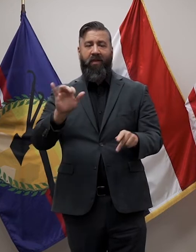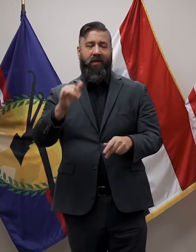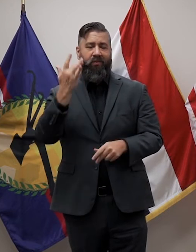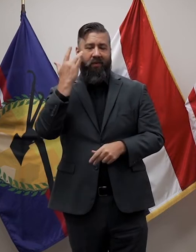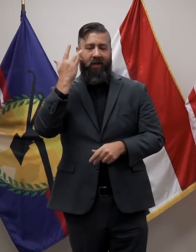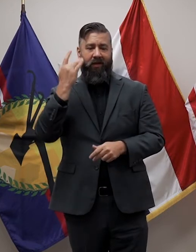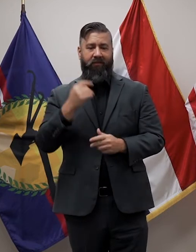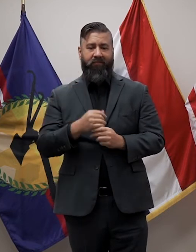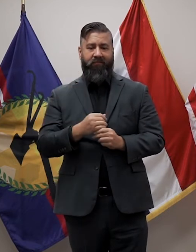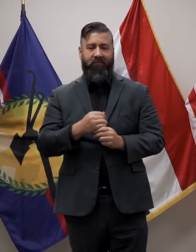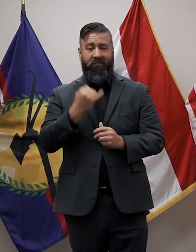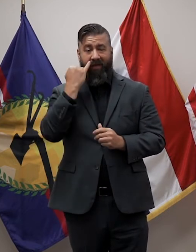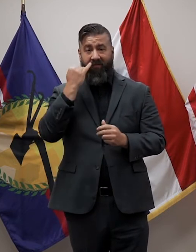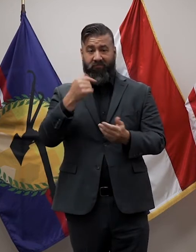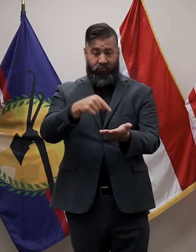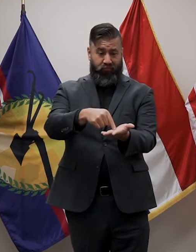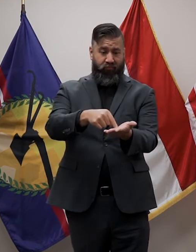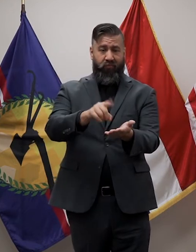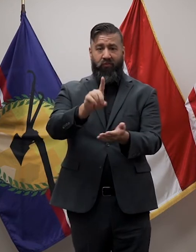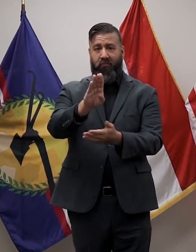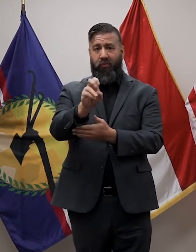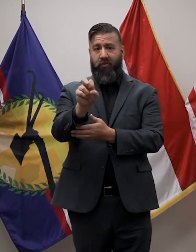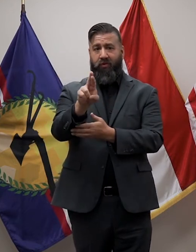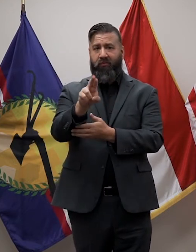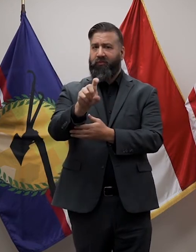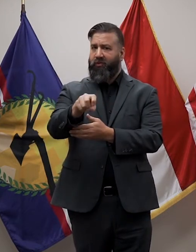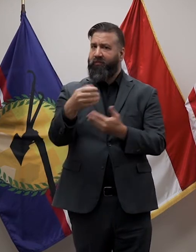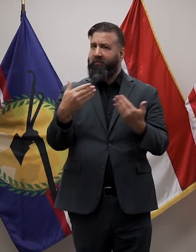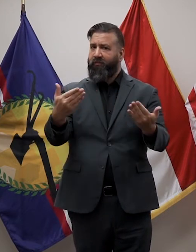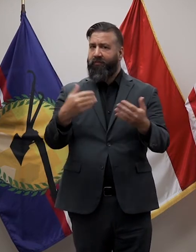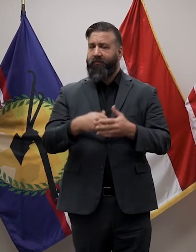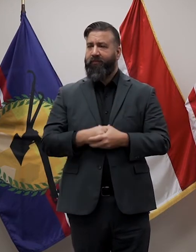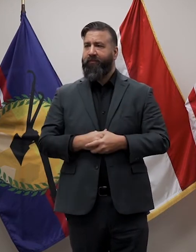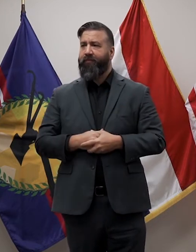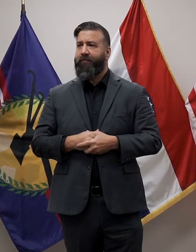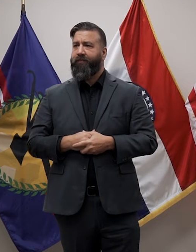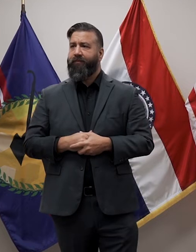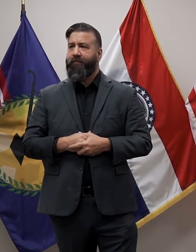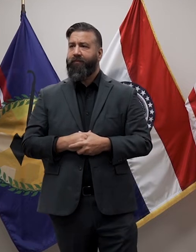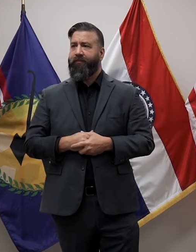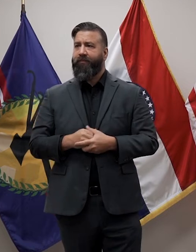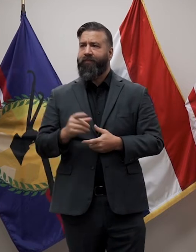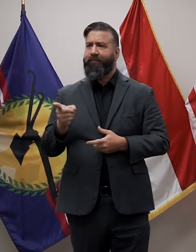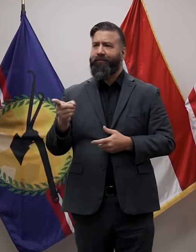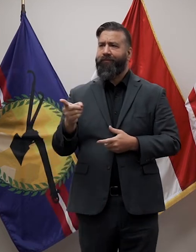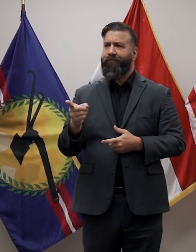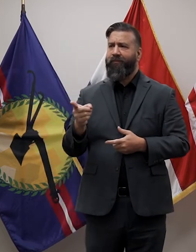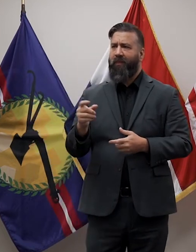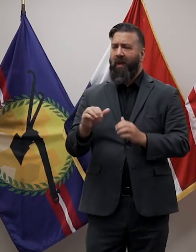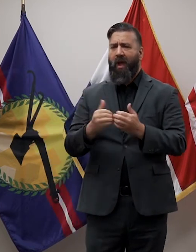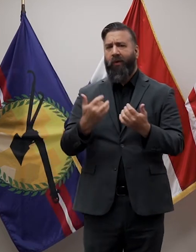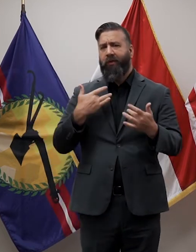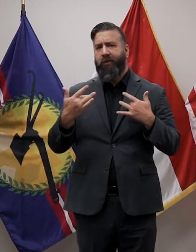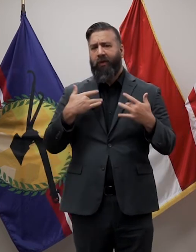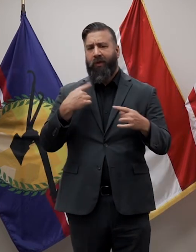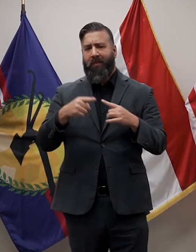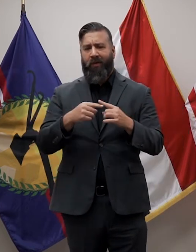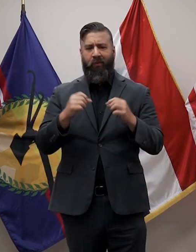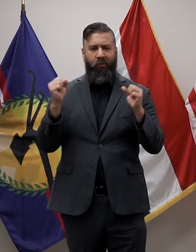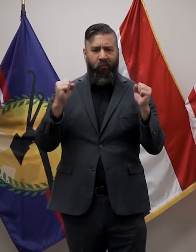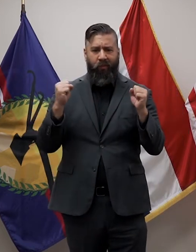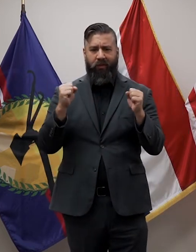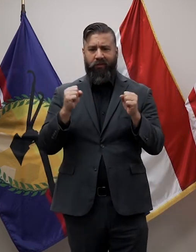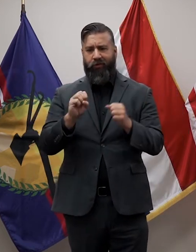why if you're due for a booster, you should get it. How worried are you about the potential for a winter surge, given the increase we're seeing now?